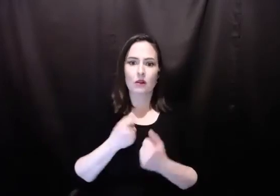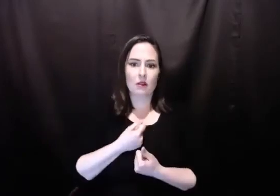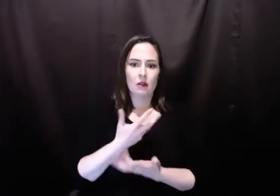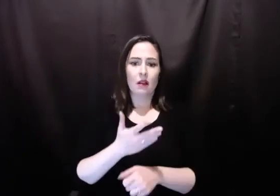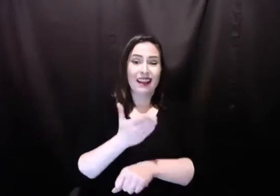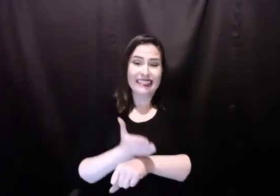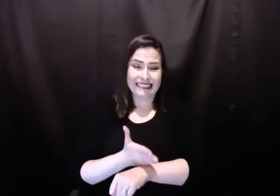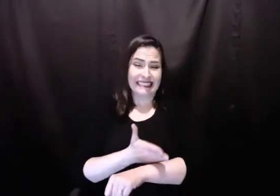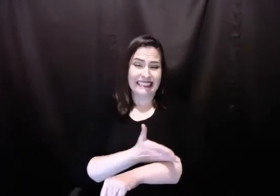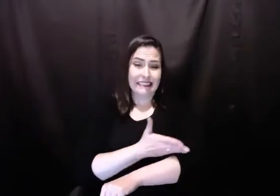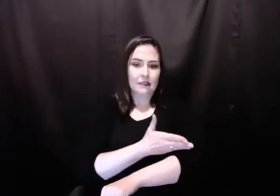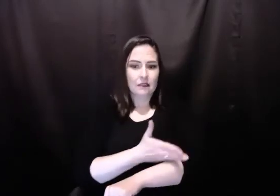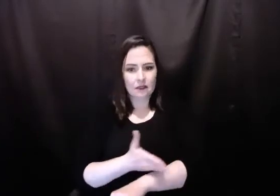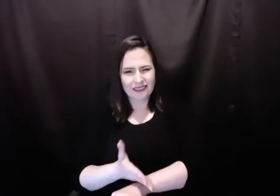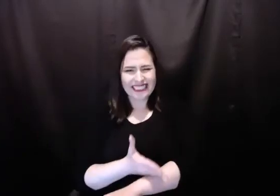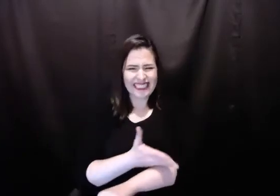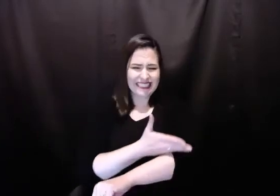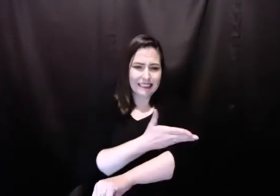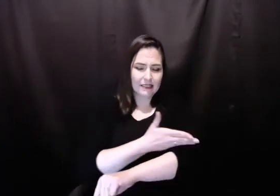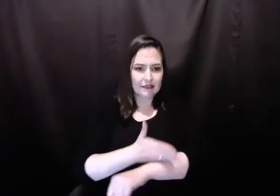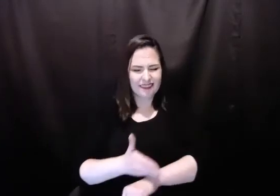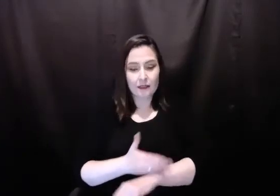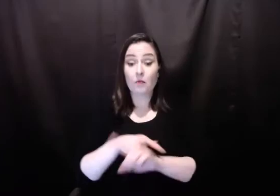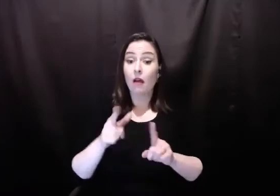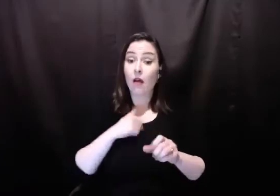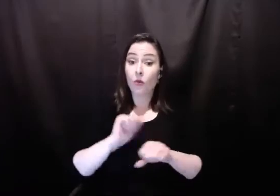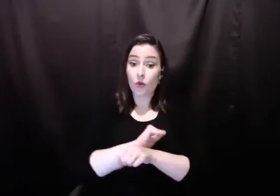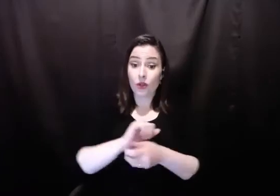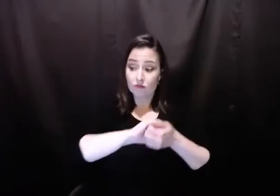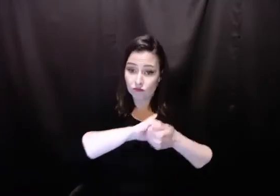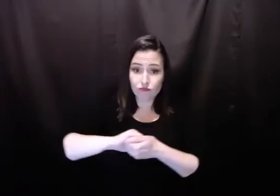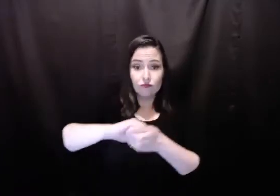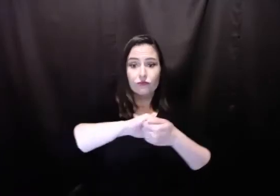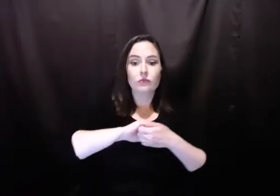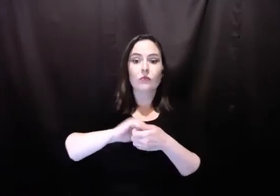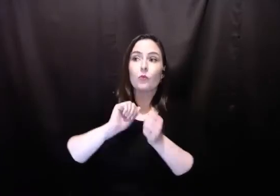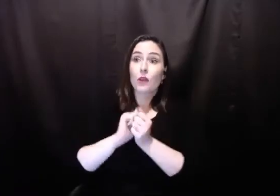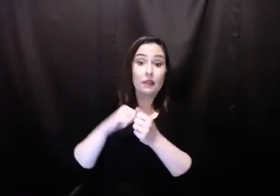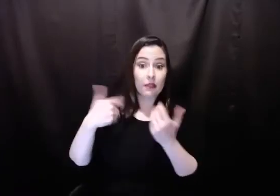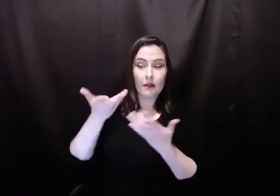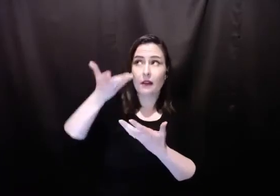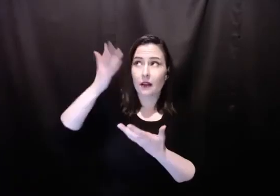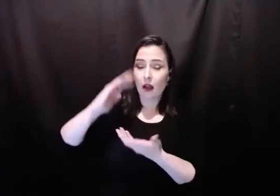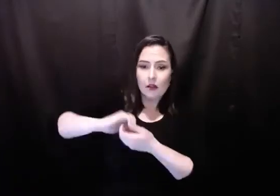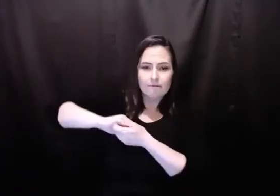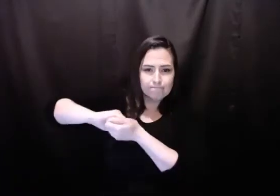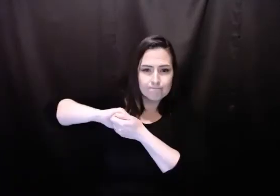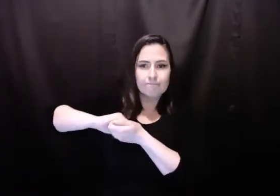who can do for me what I can't do for myself, that's a different story. That's energizing.